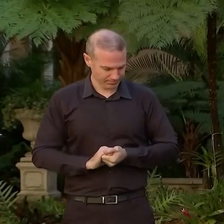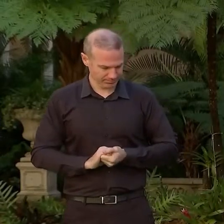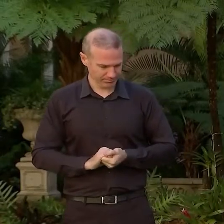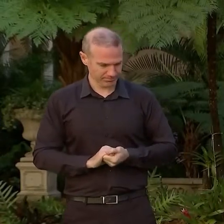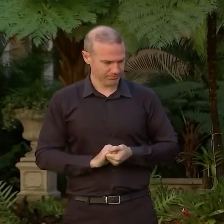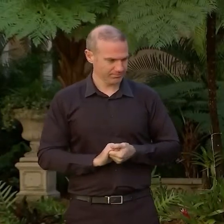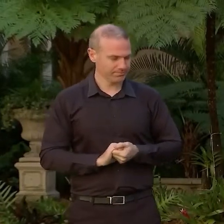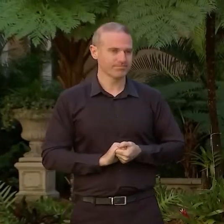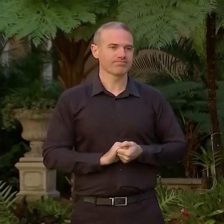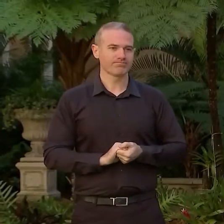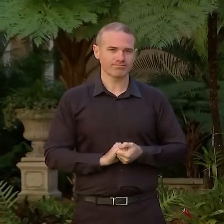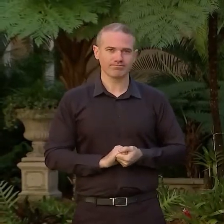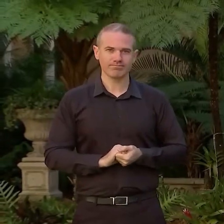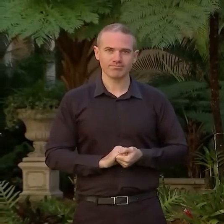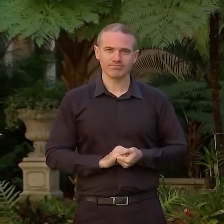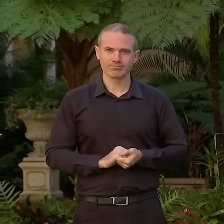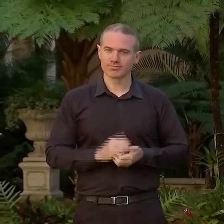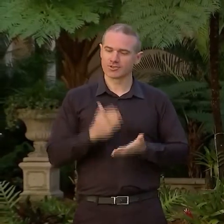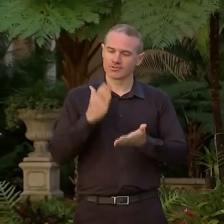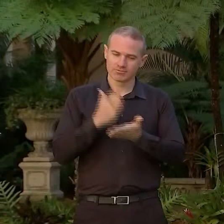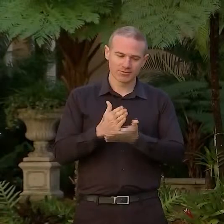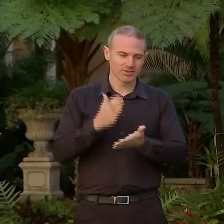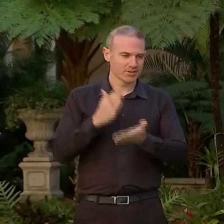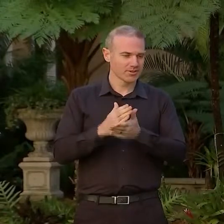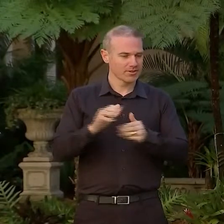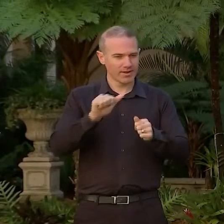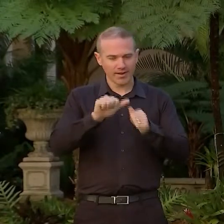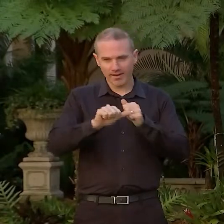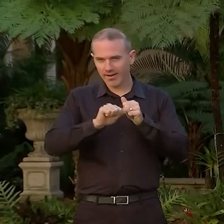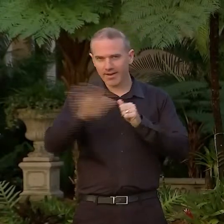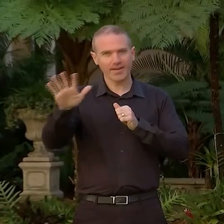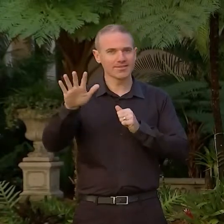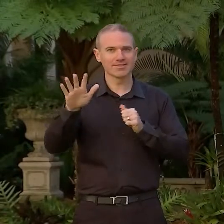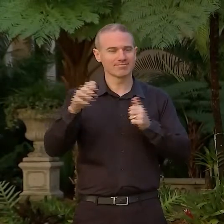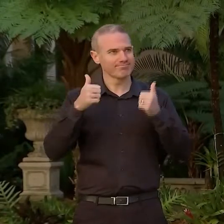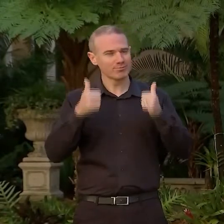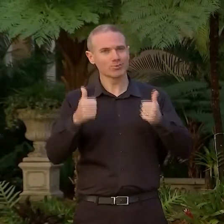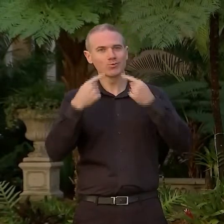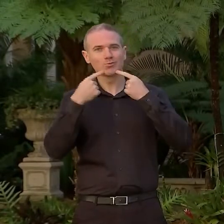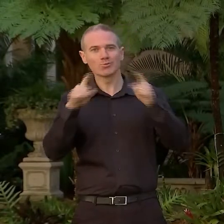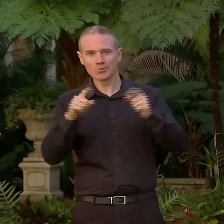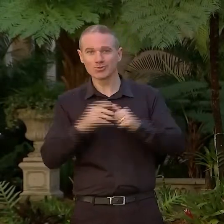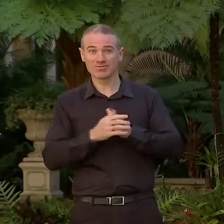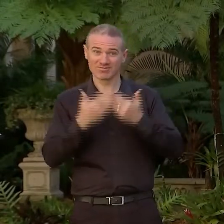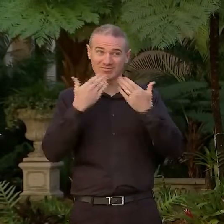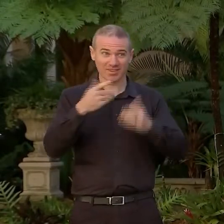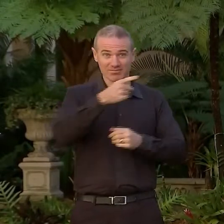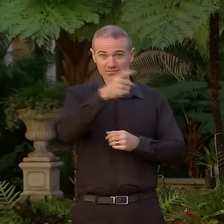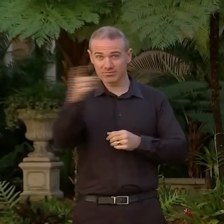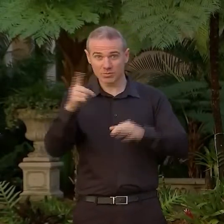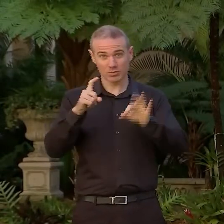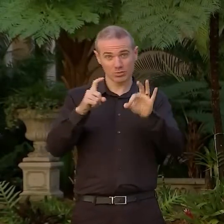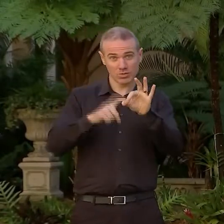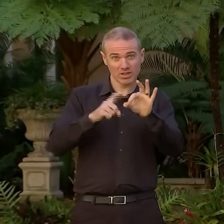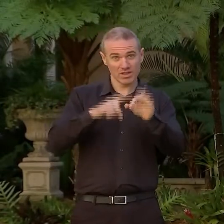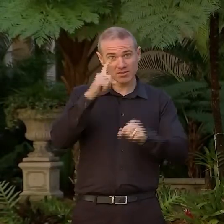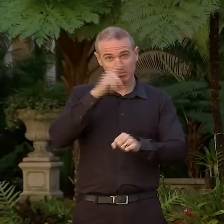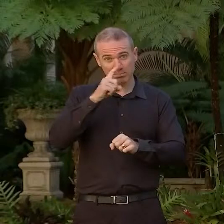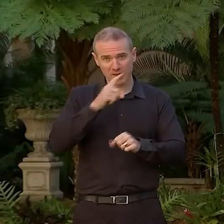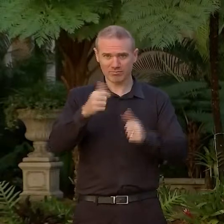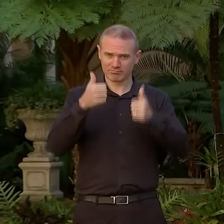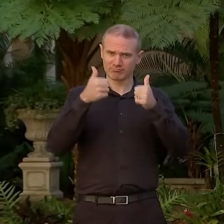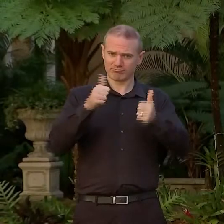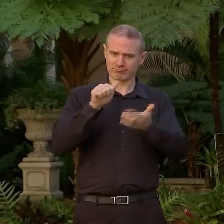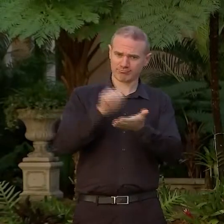Well, this is great news for Queensland, and thank you to every Queenslander who's been doing the right thing and staying